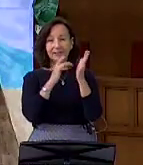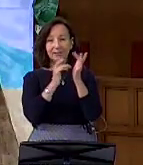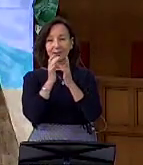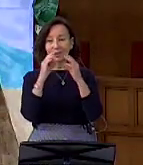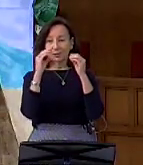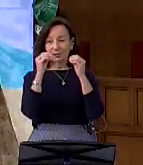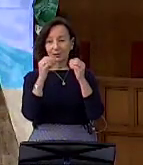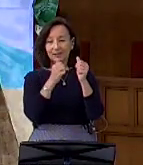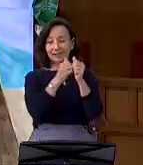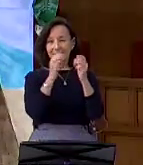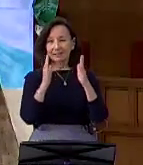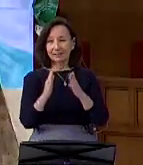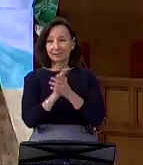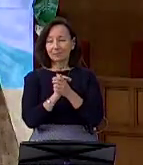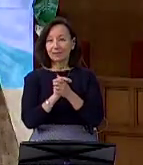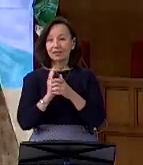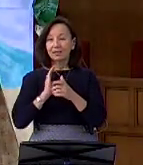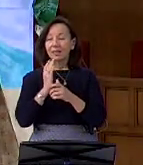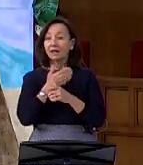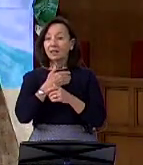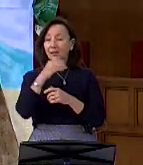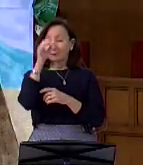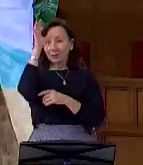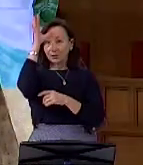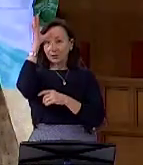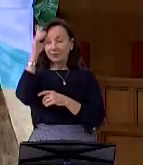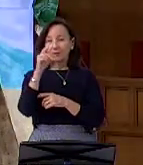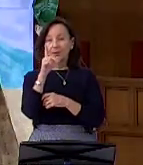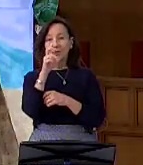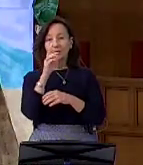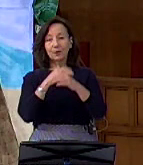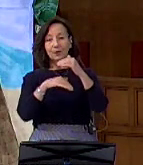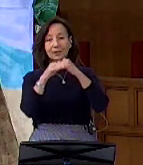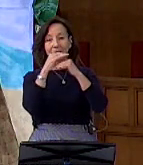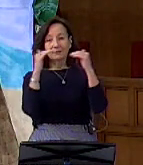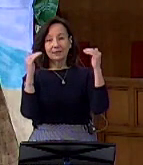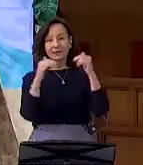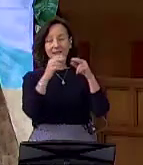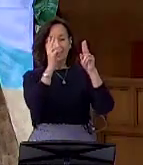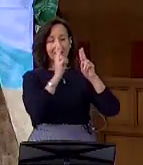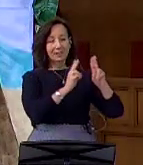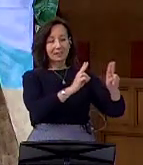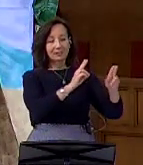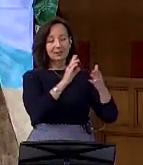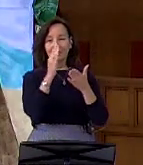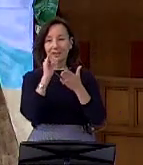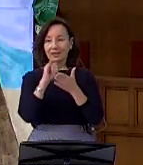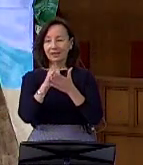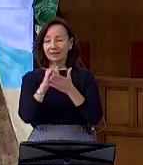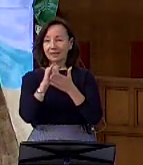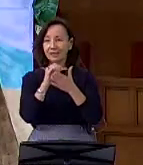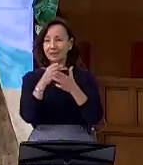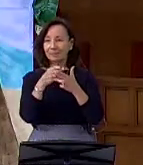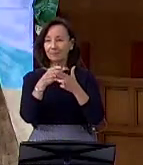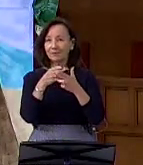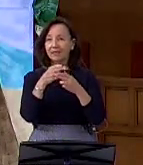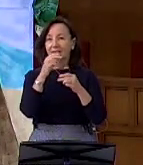his disciples to pray. Our Father, who art in heaven, hallowed be thy